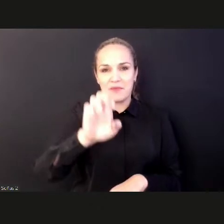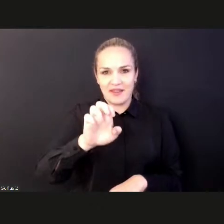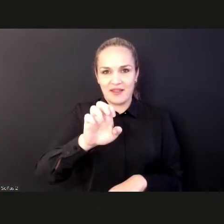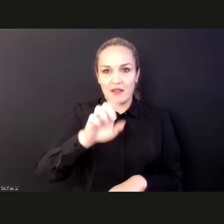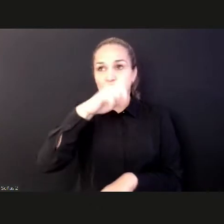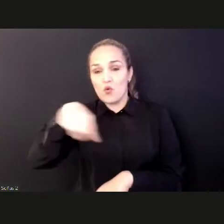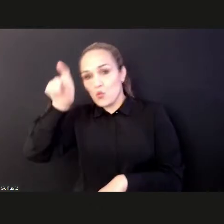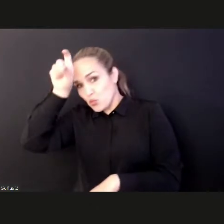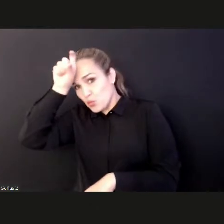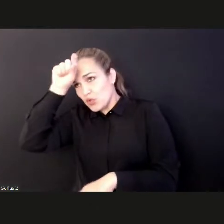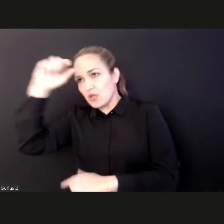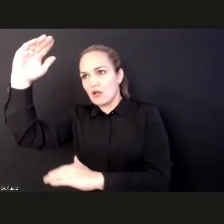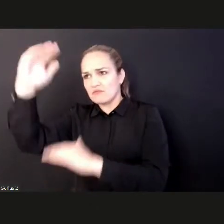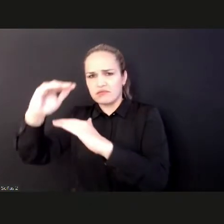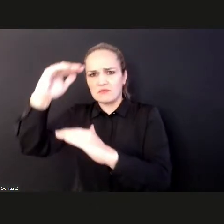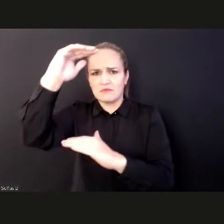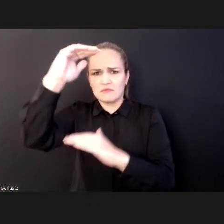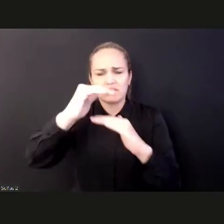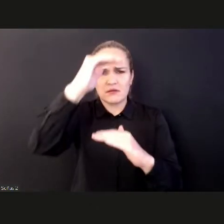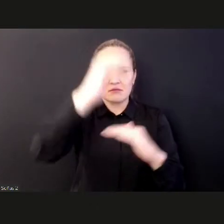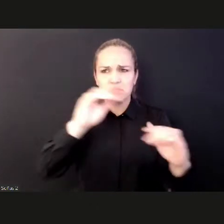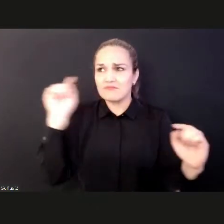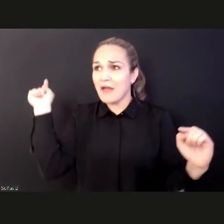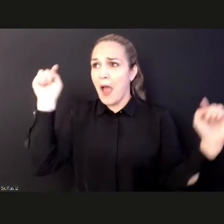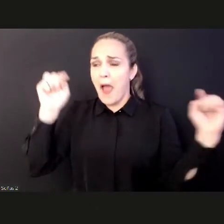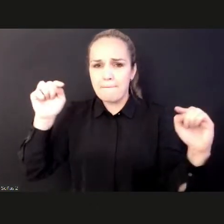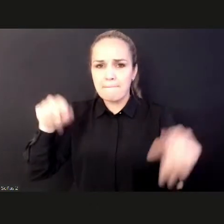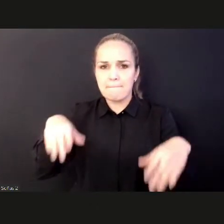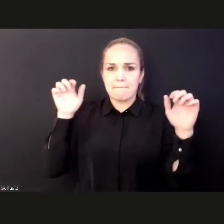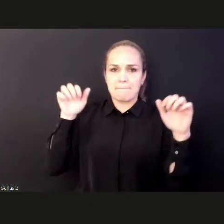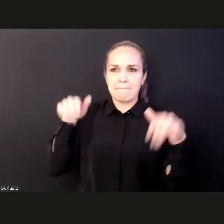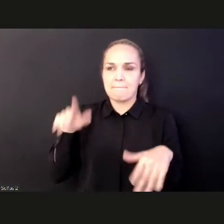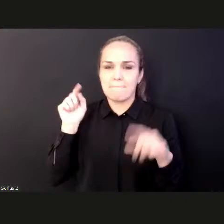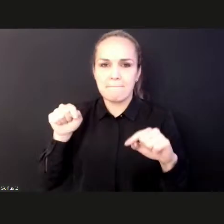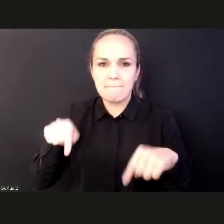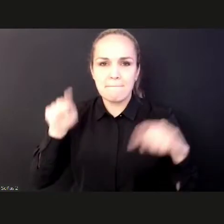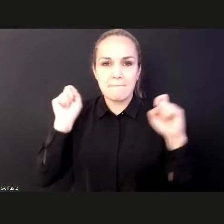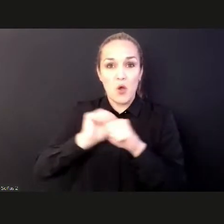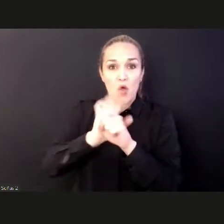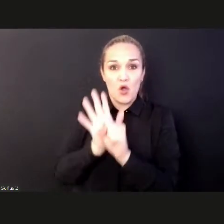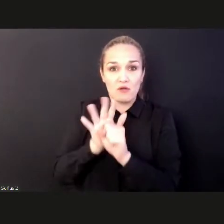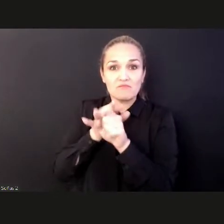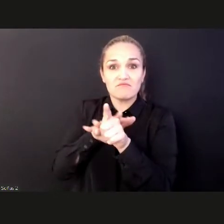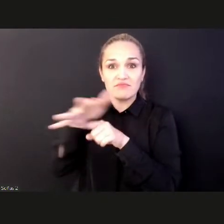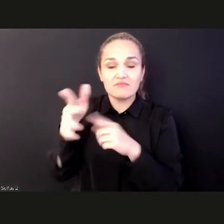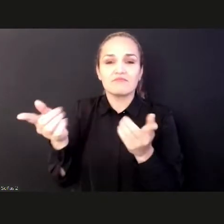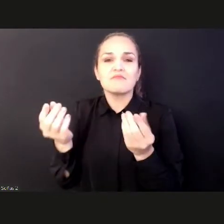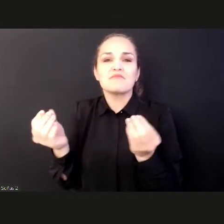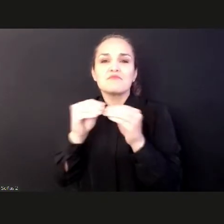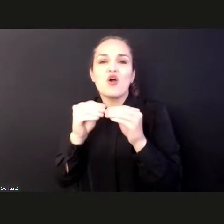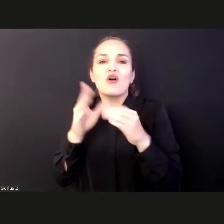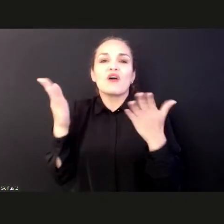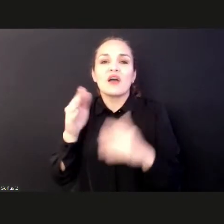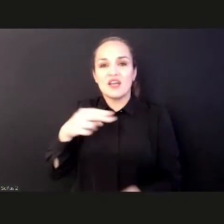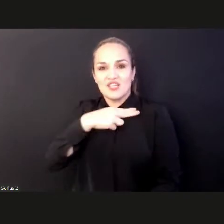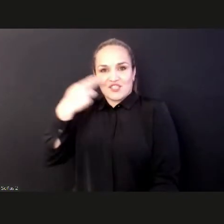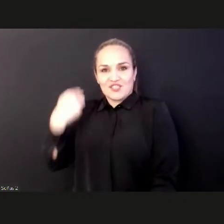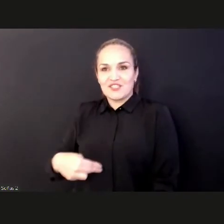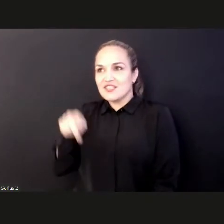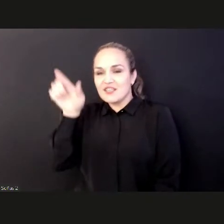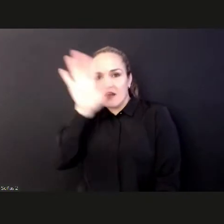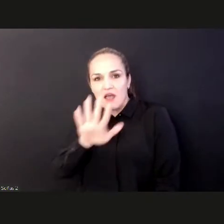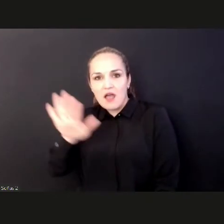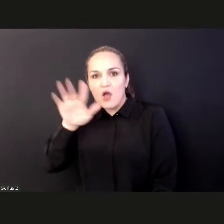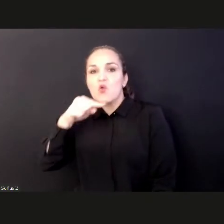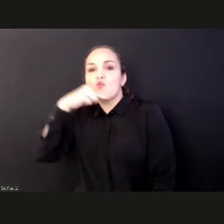tourism in some countries. For instance, domestic recovery has been relatively strong in China, Russia, and the US. And